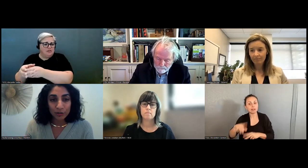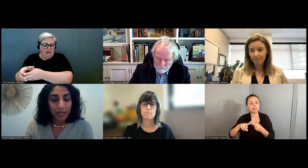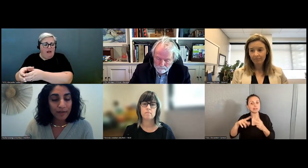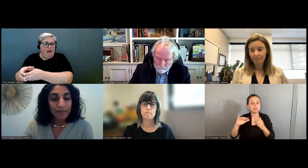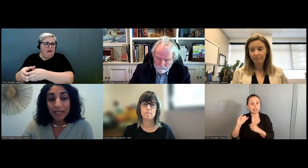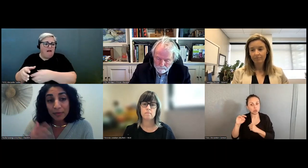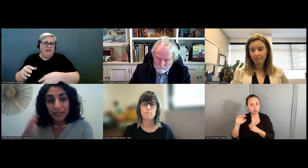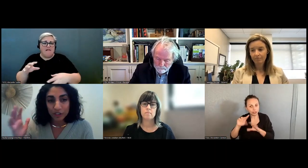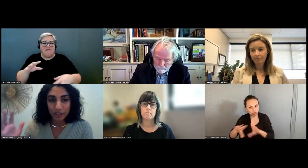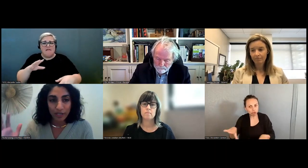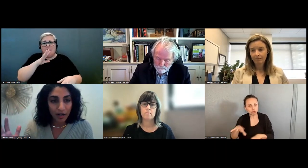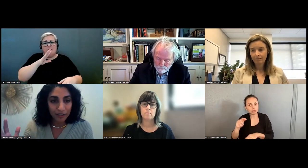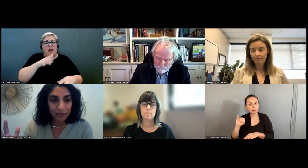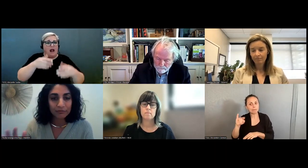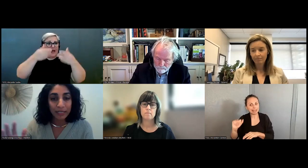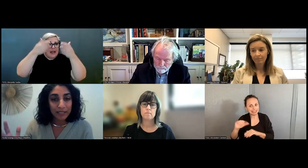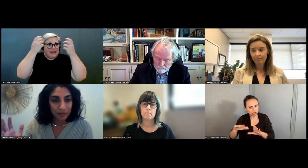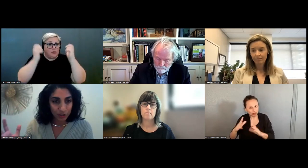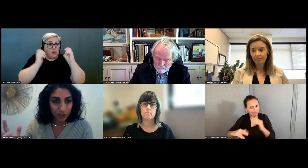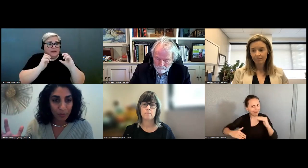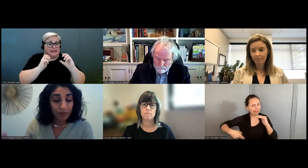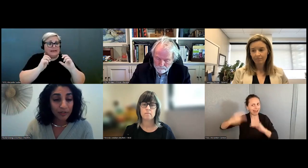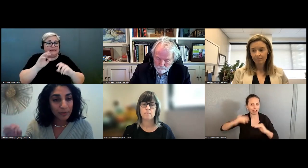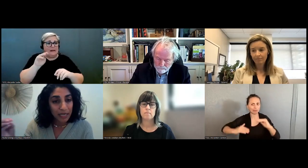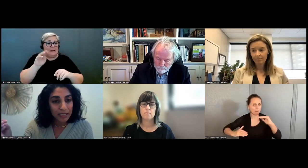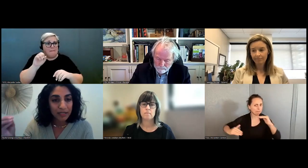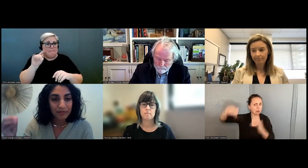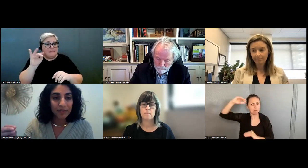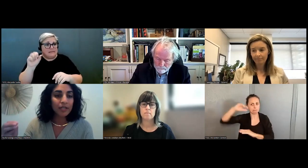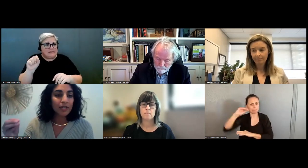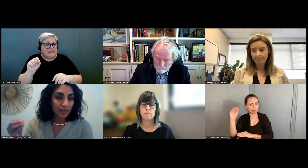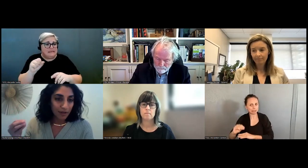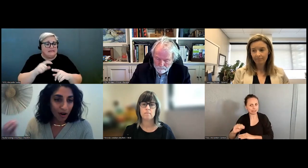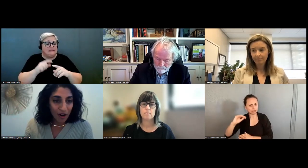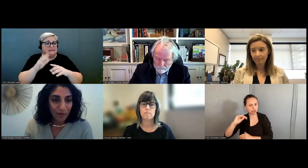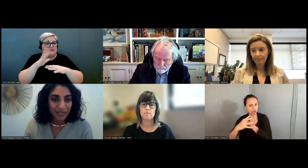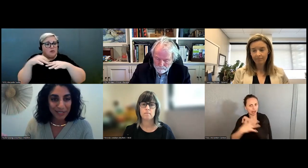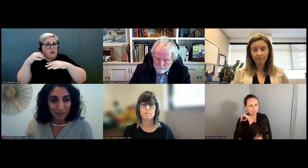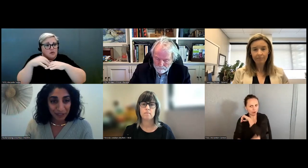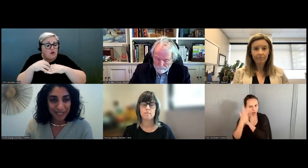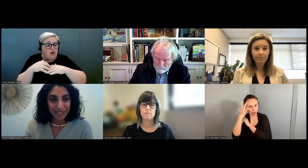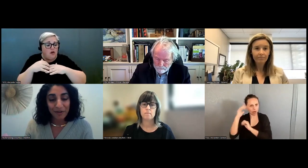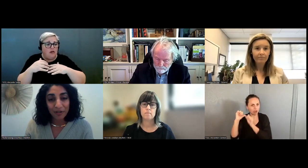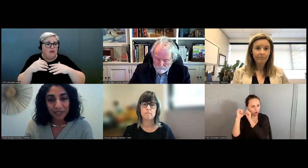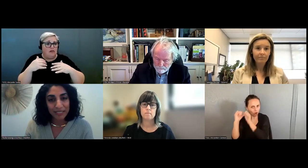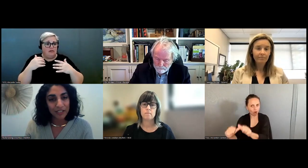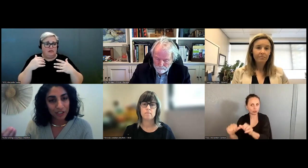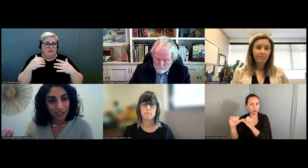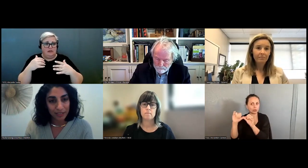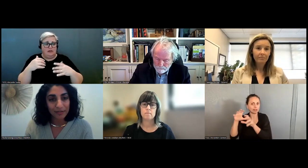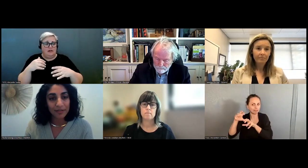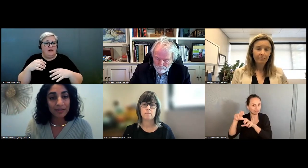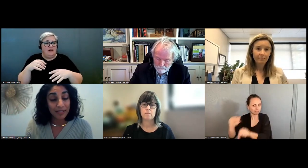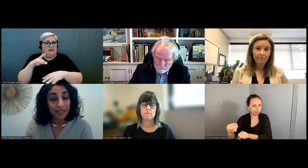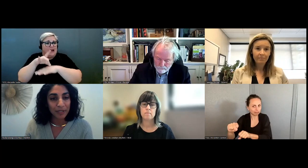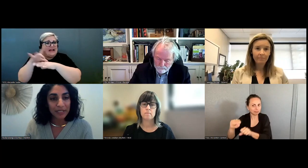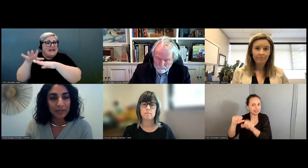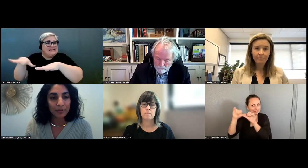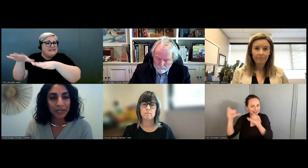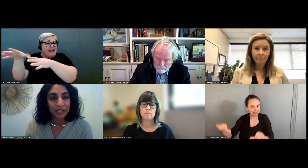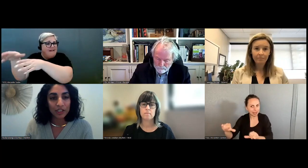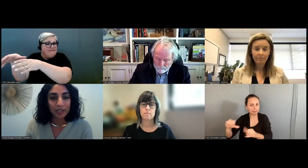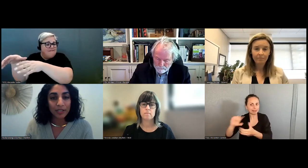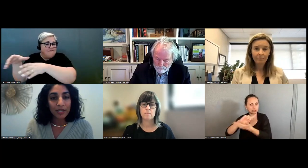Métis children have exponentially higher rates of child poverty because of ongoing experiences of colonization and